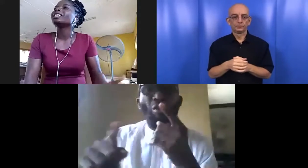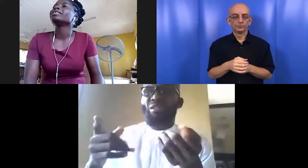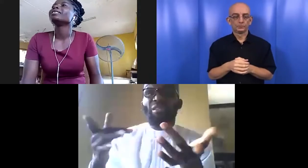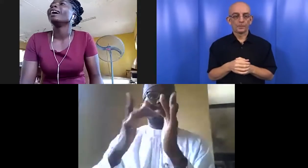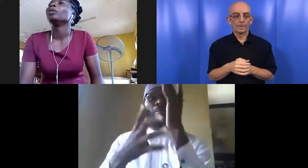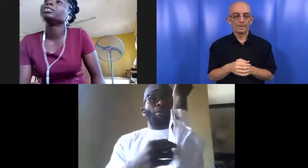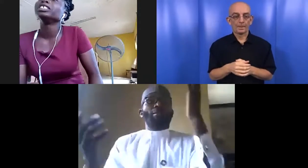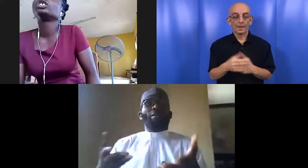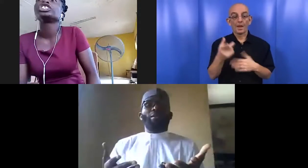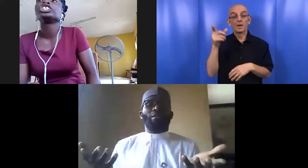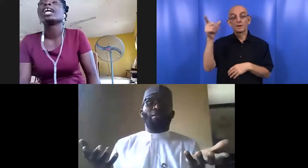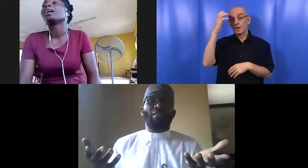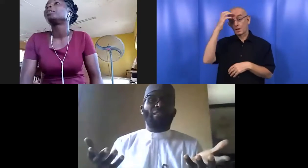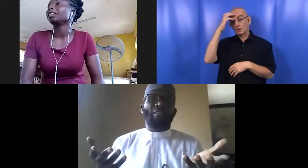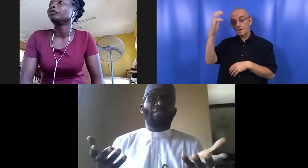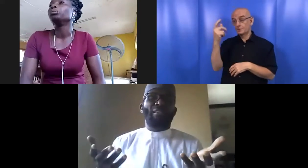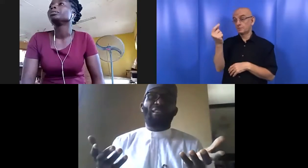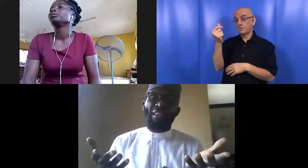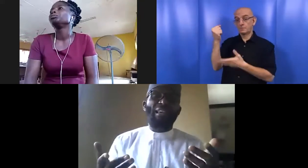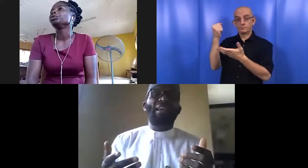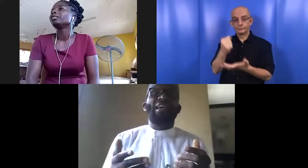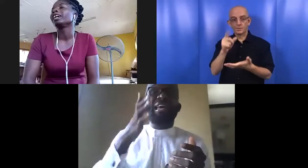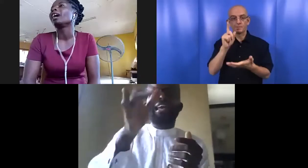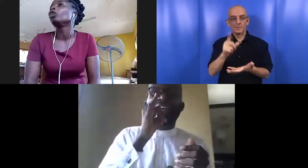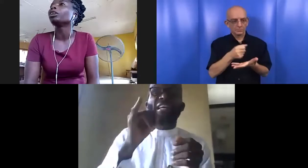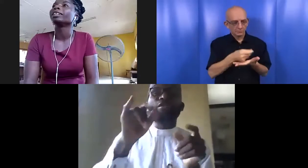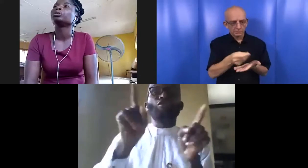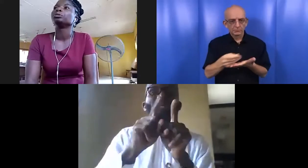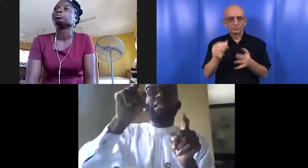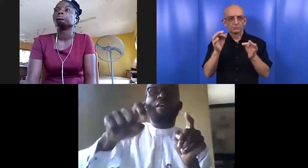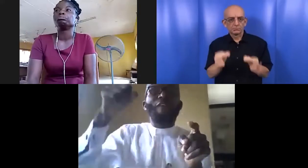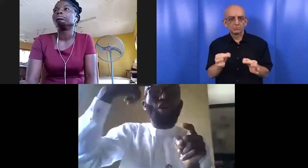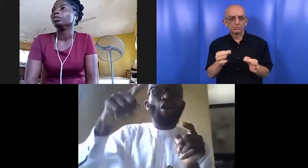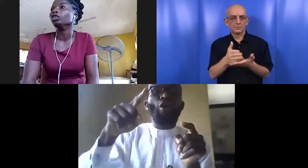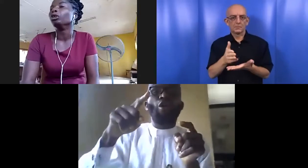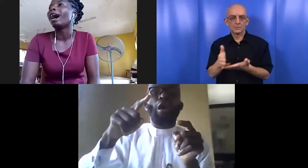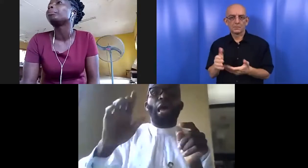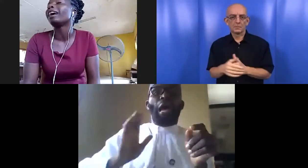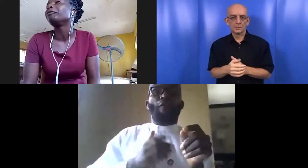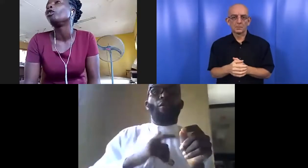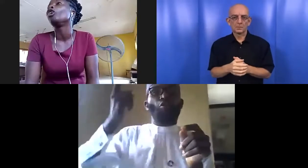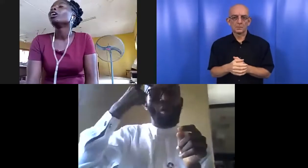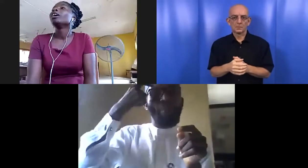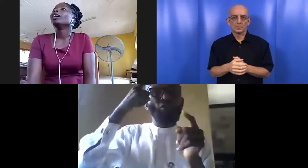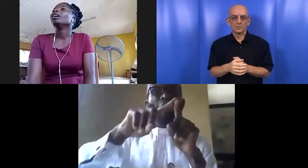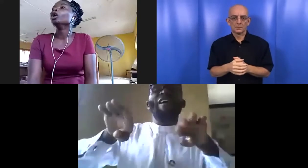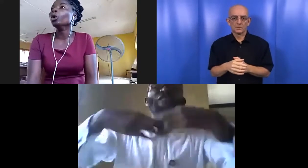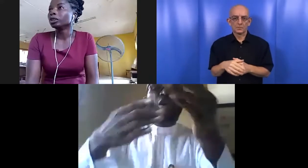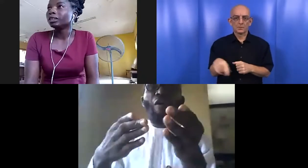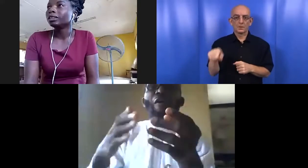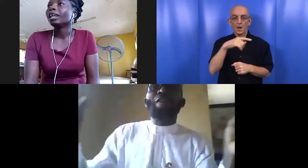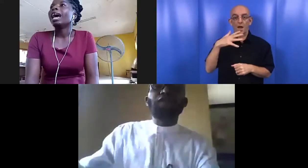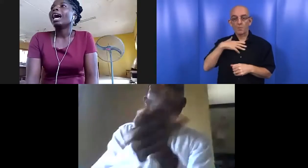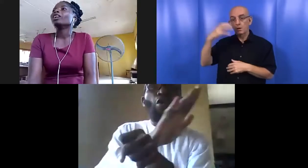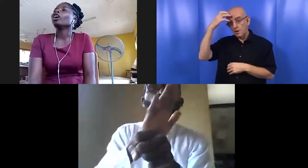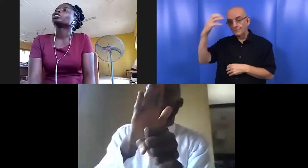With this institutional platform, they can go there to, apply for